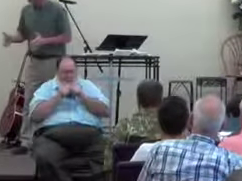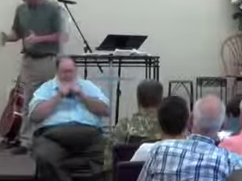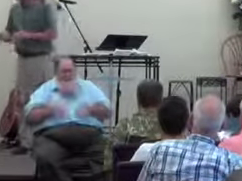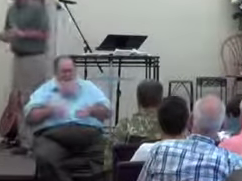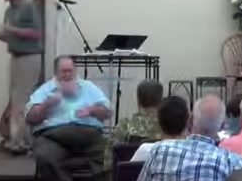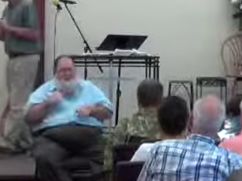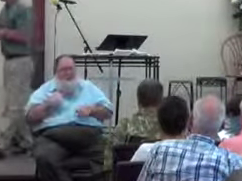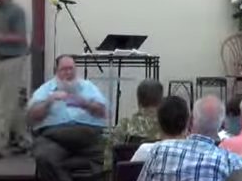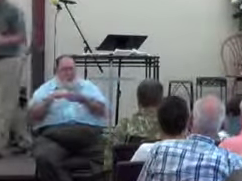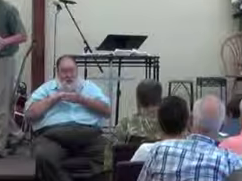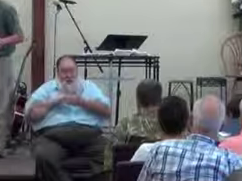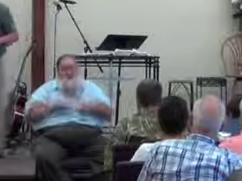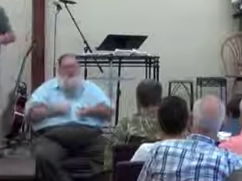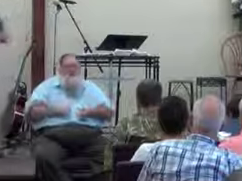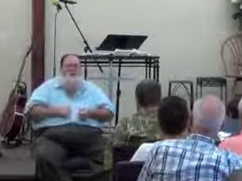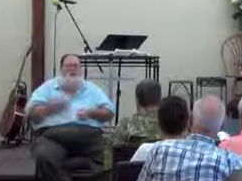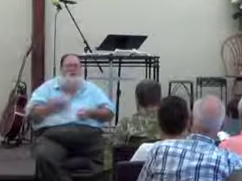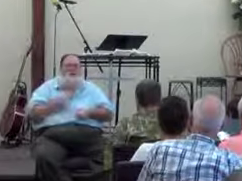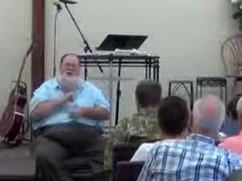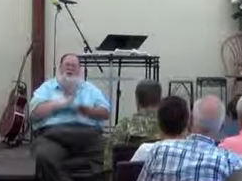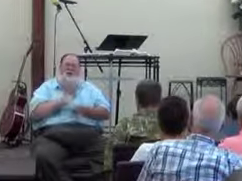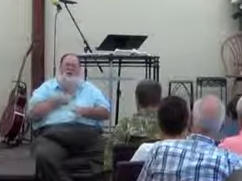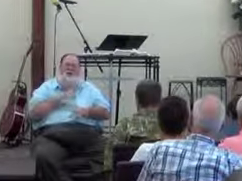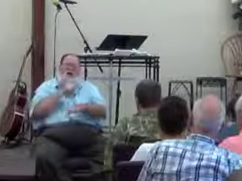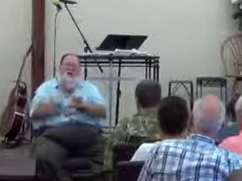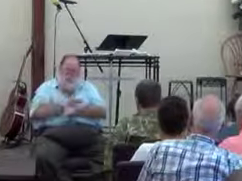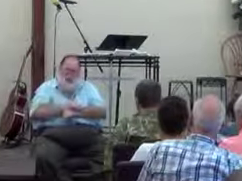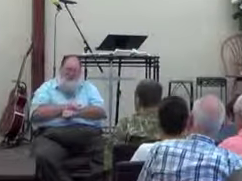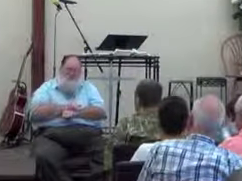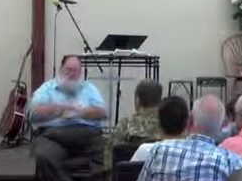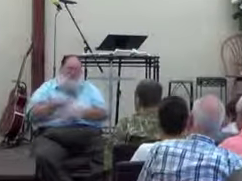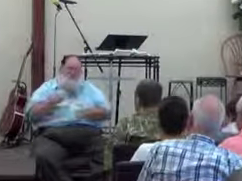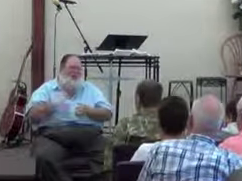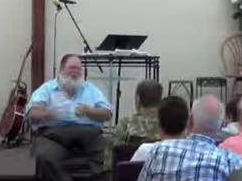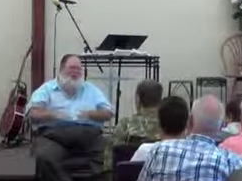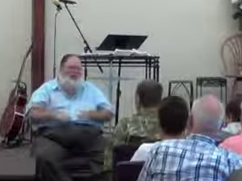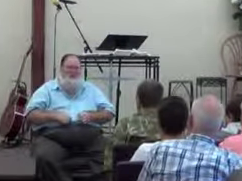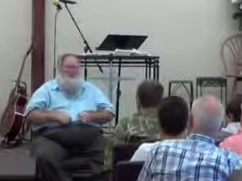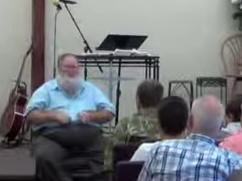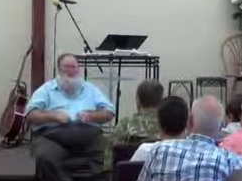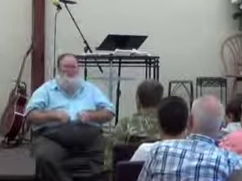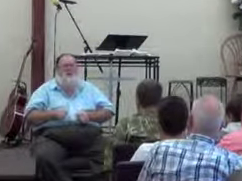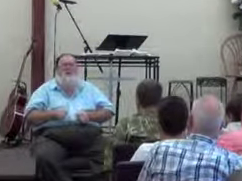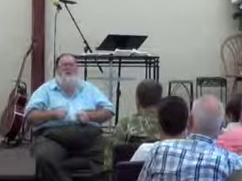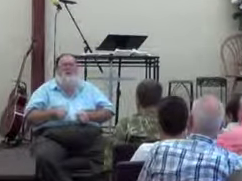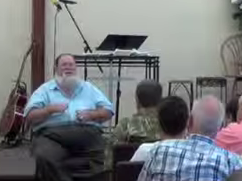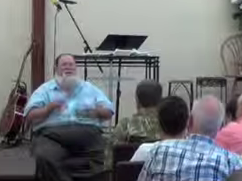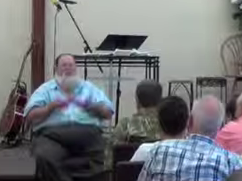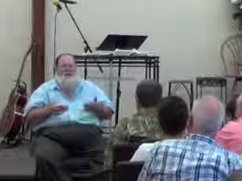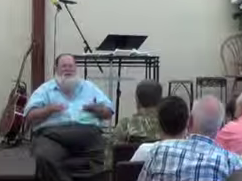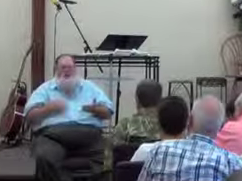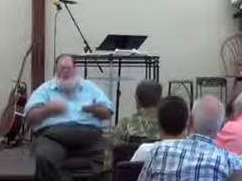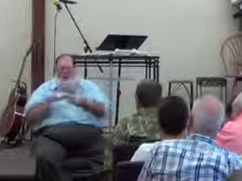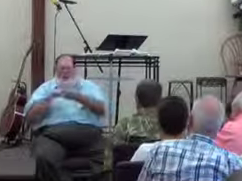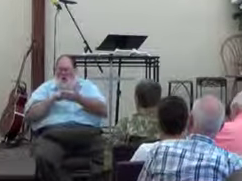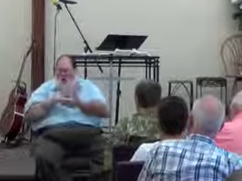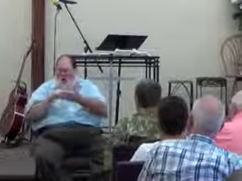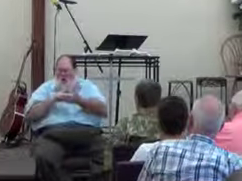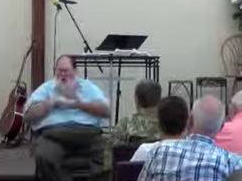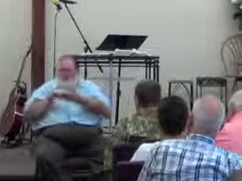hard for this and that we are just entitled. Every gift that comes our way, we think that we're entitled to it, and we never just stop and say thank